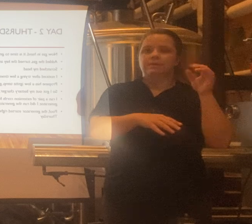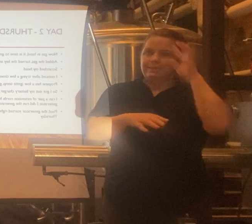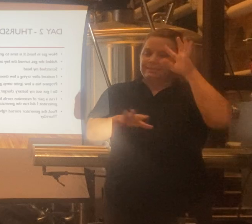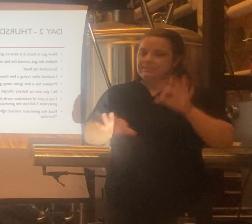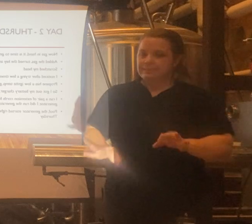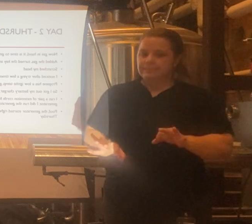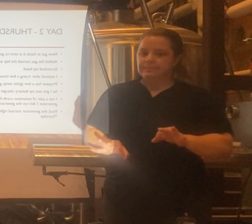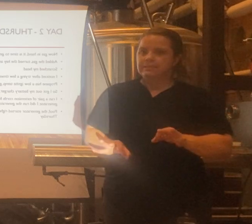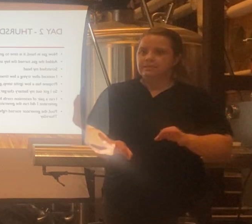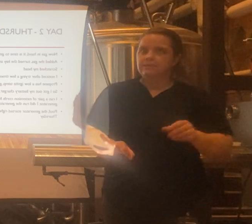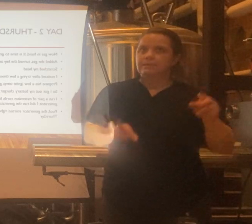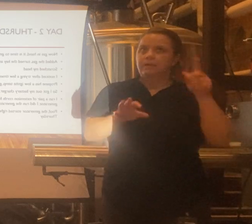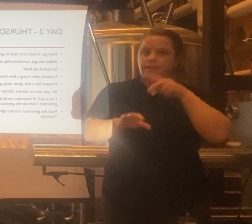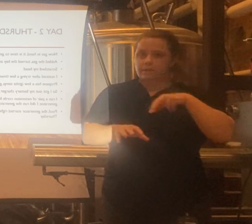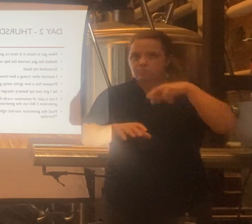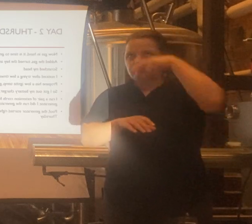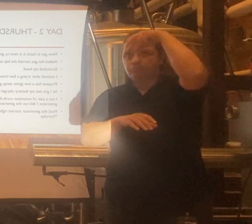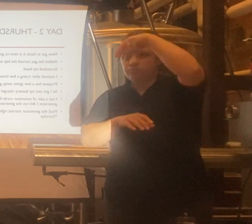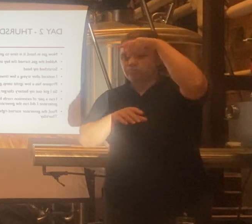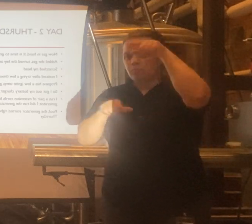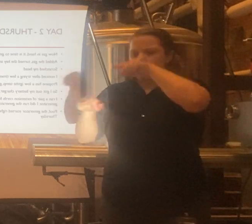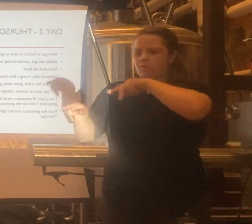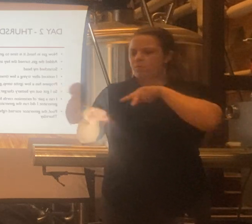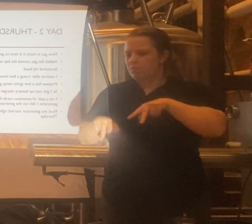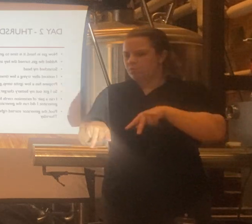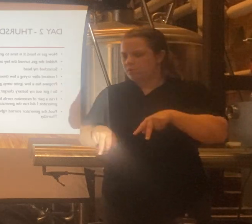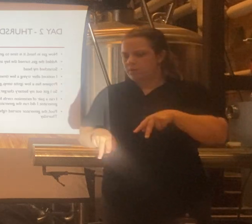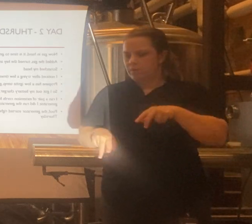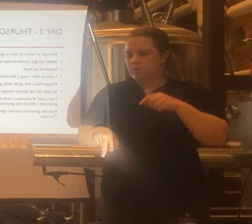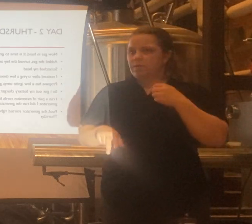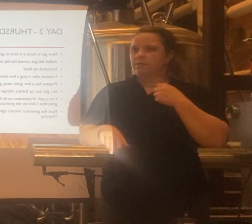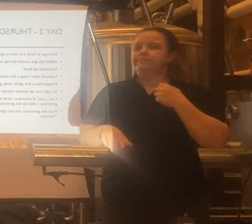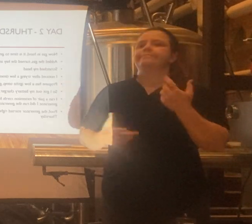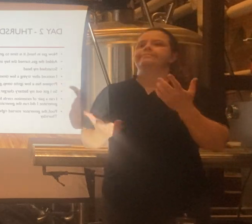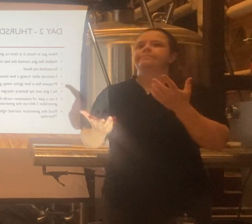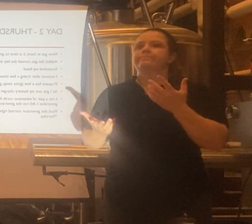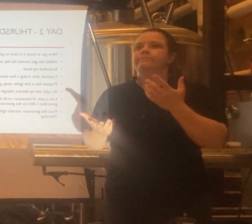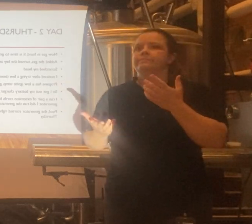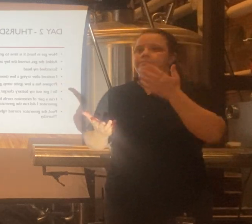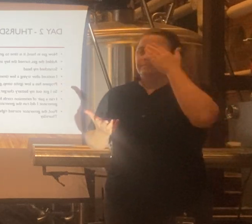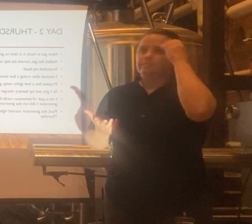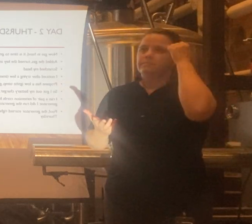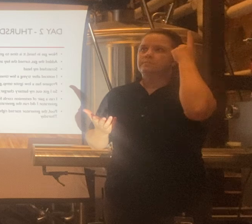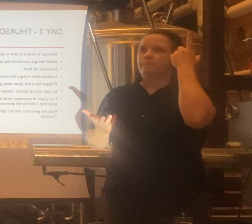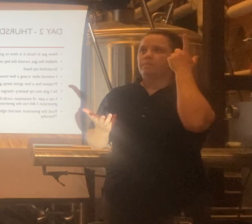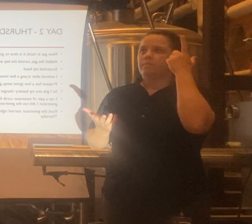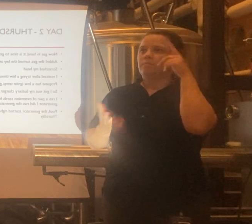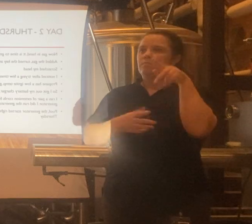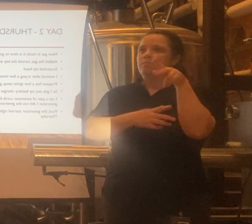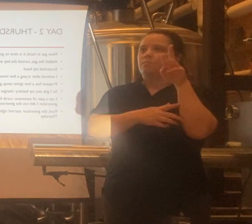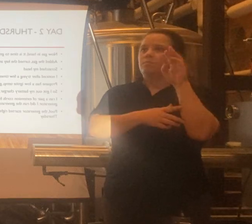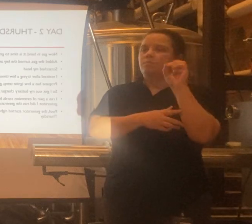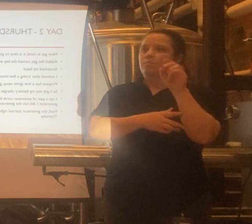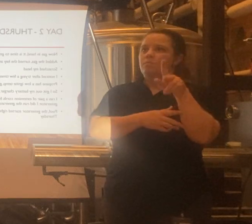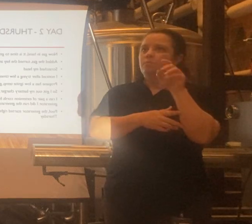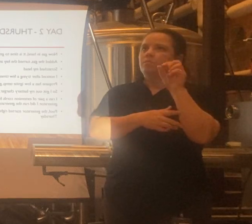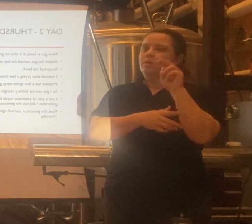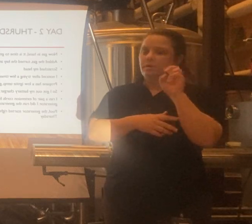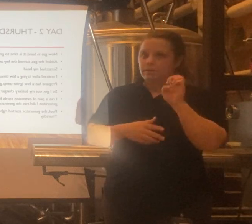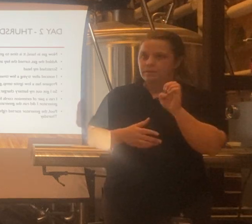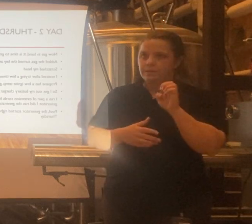I'm blowing leaves off and I'm doing it in my head. I'm like, I get it. Propane is gas. It's a gas